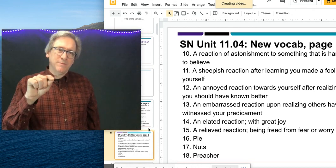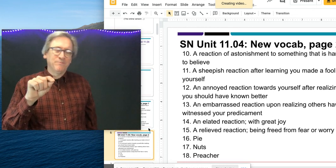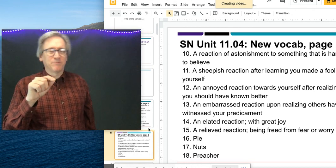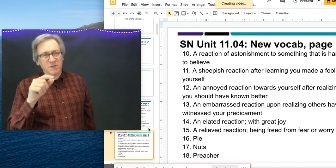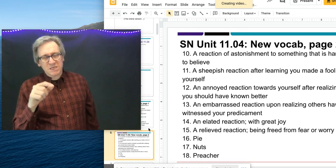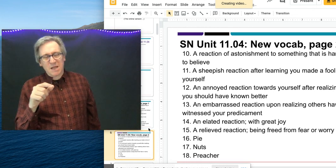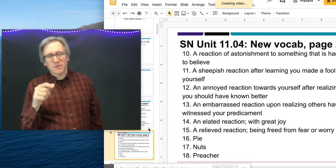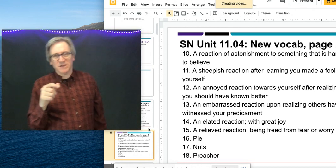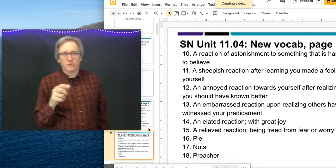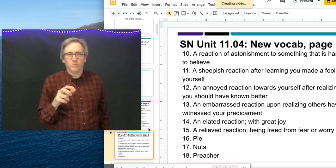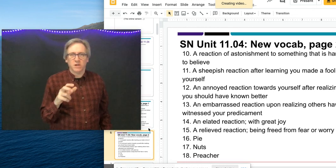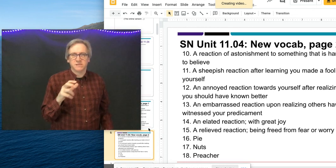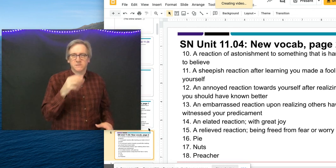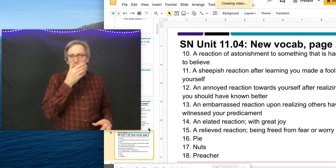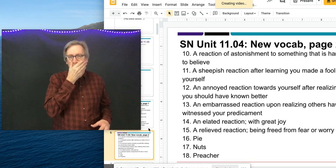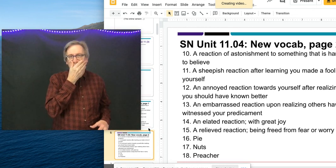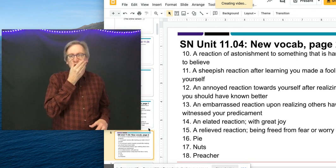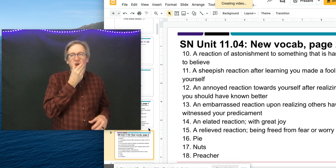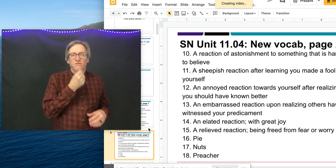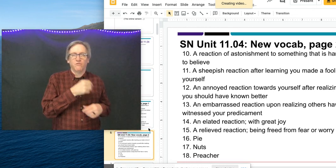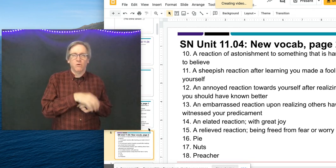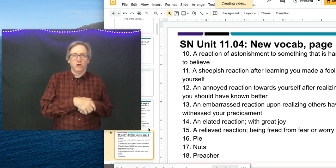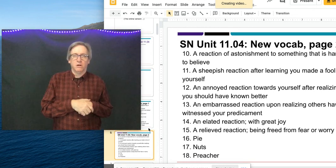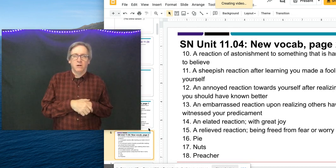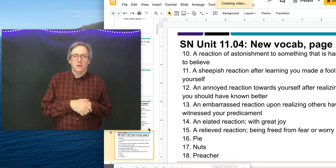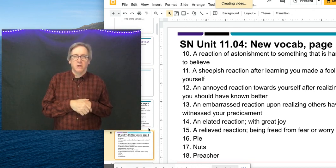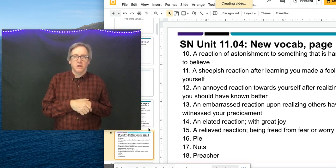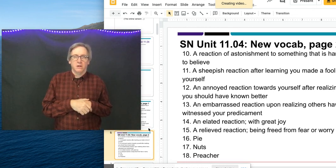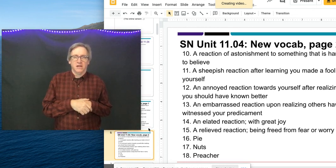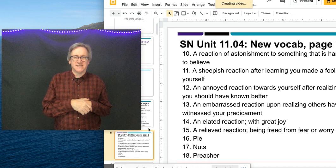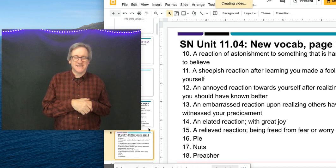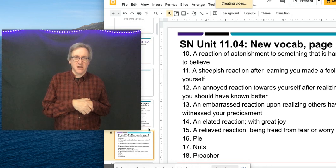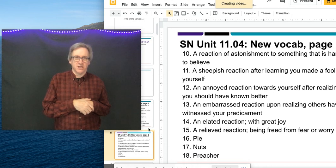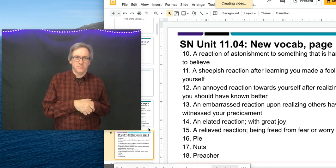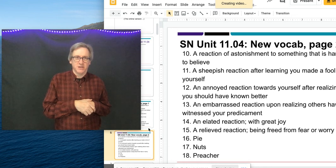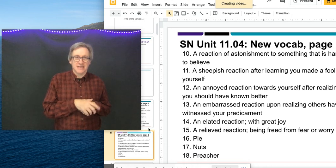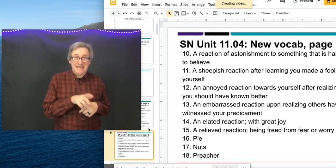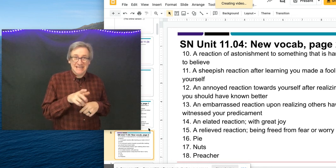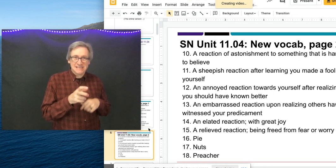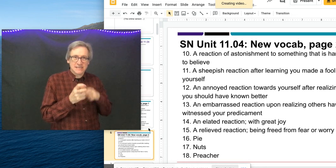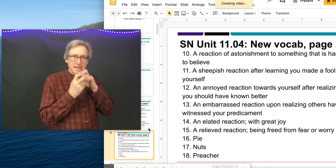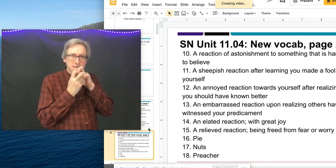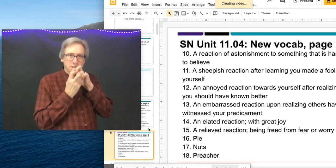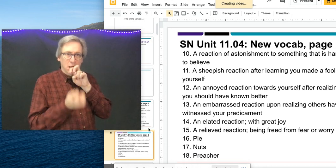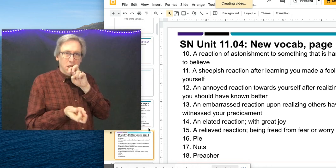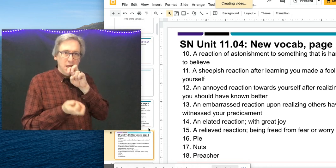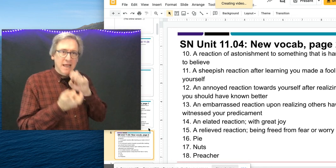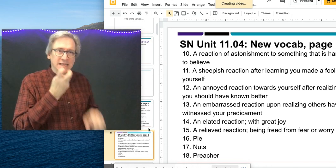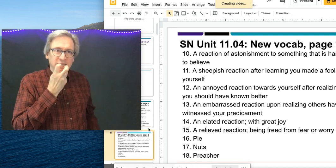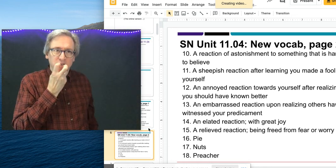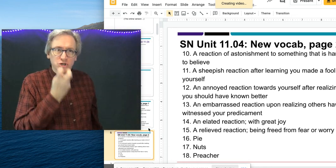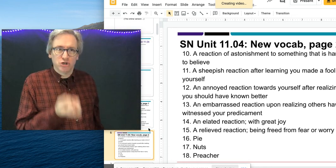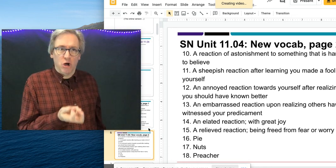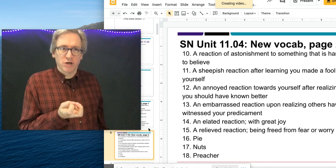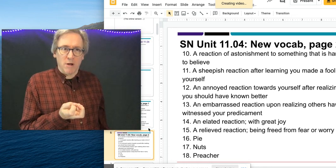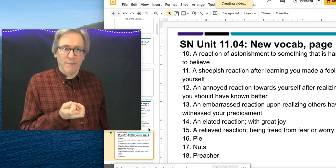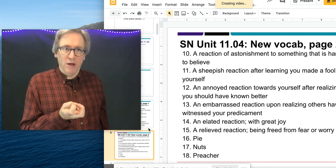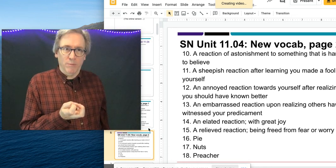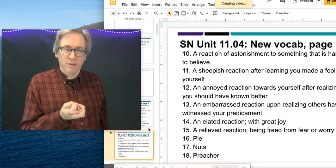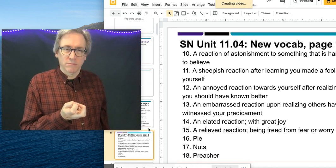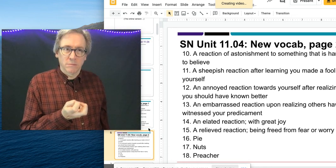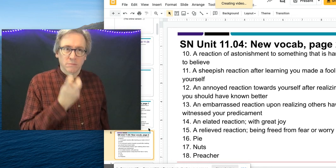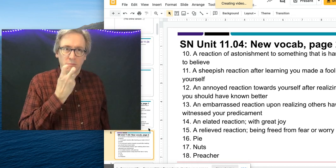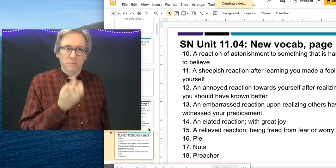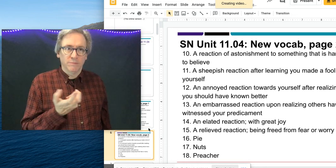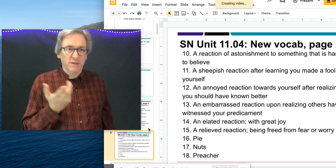this one, there's a couple of different ones for astonishment. In this case, it's like the jaw dropping